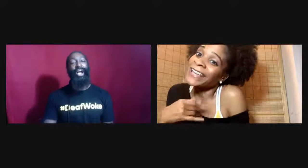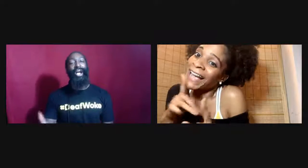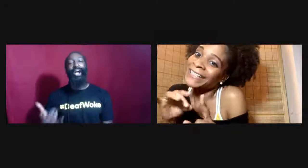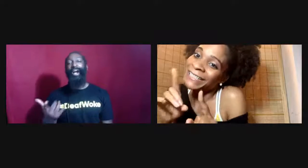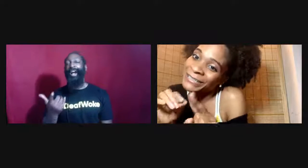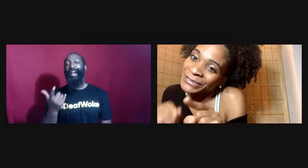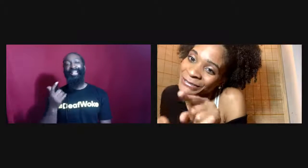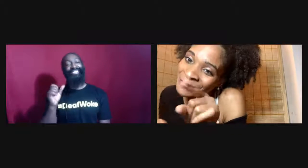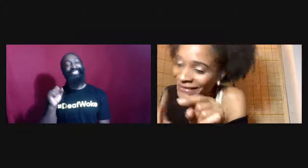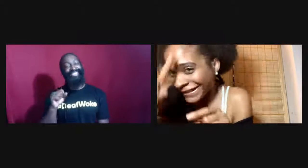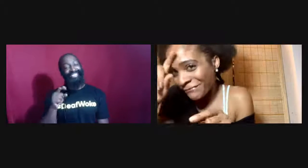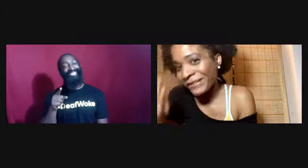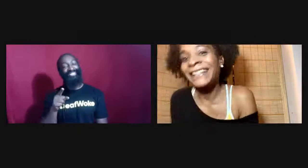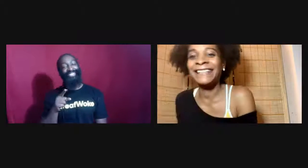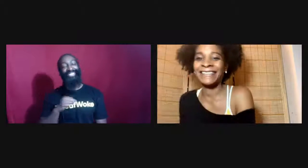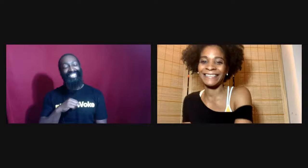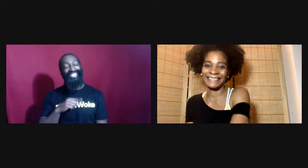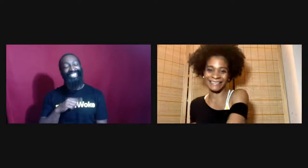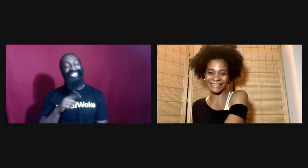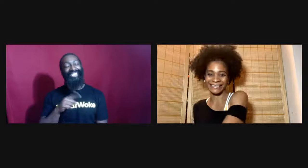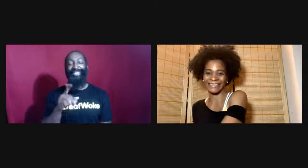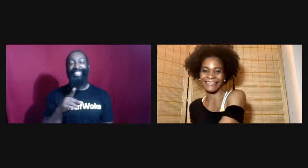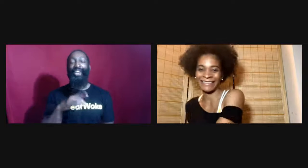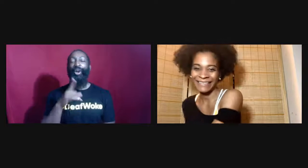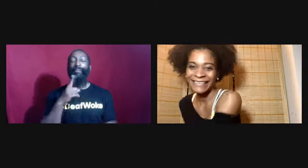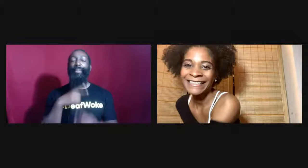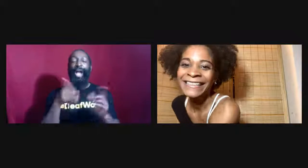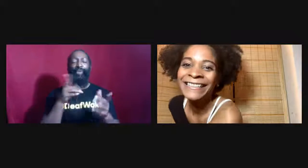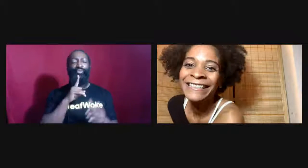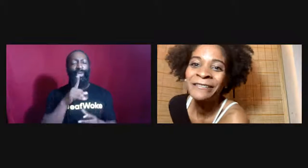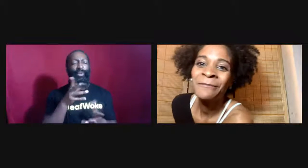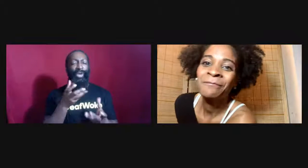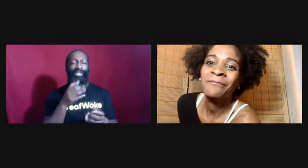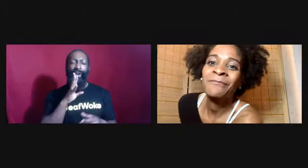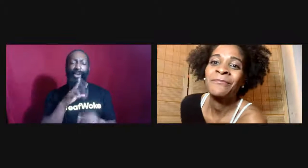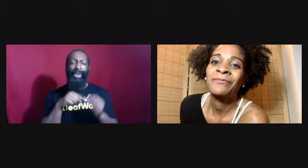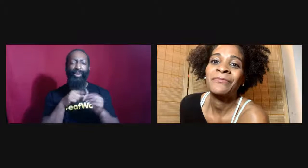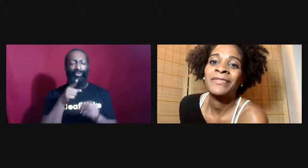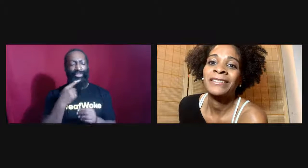really enjoyed it. But I did, you know, I go back to it.